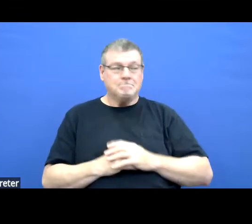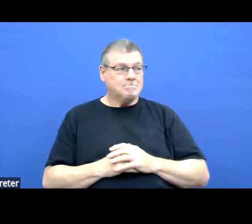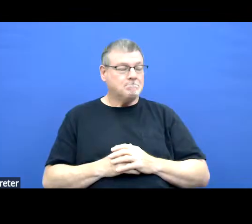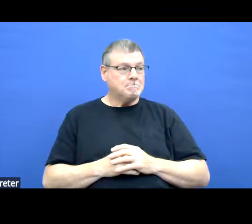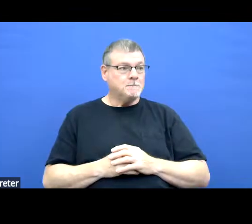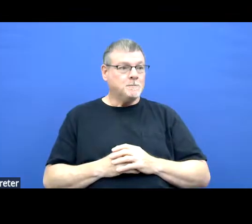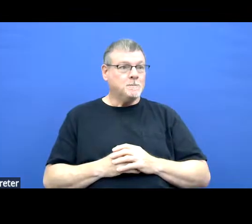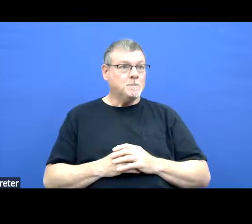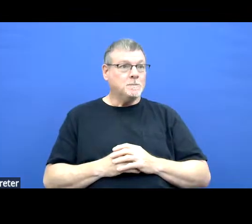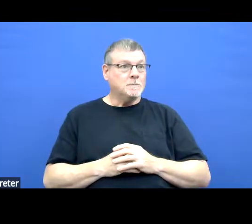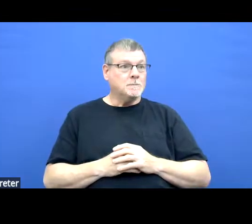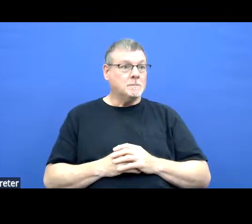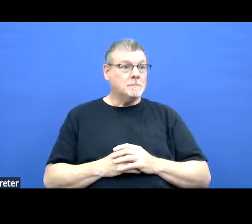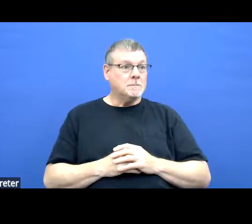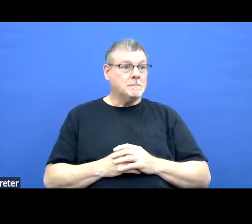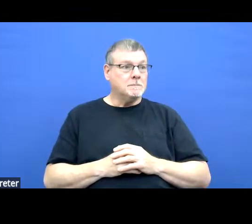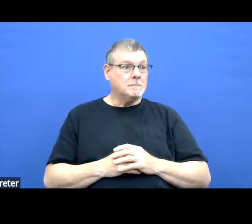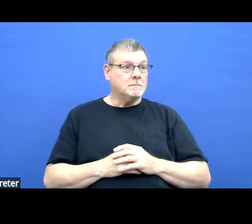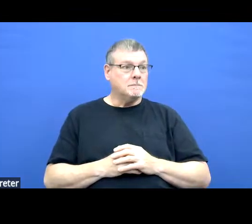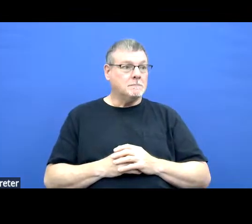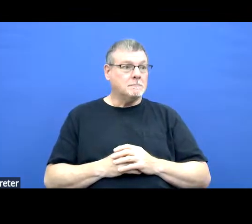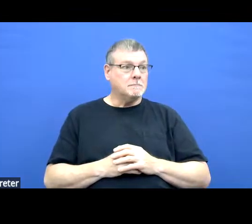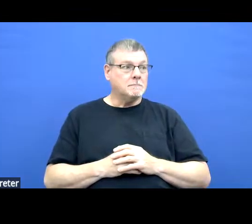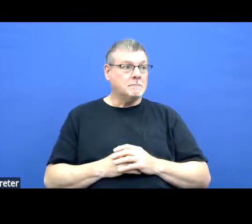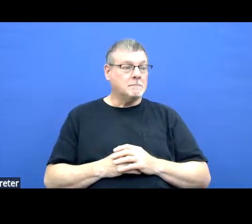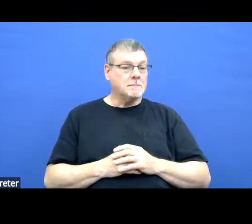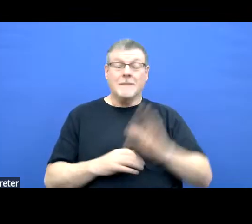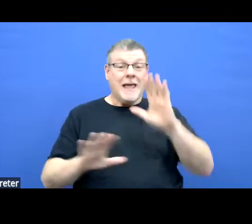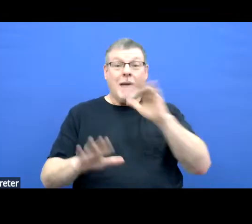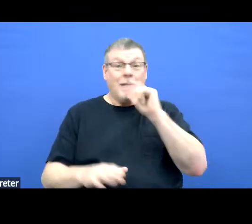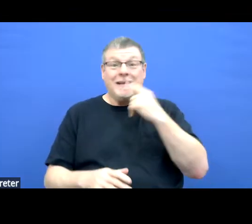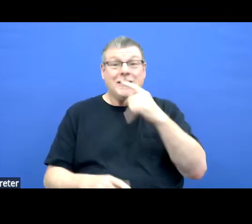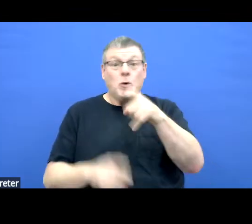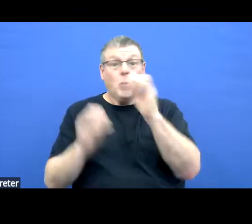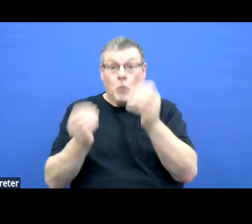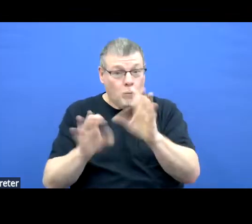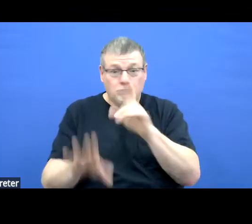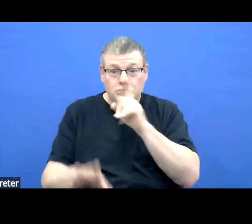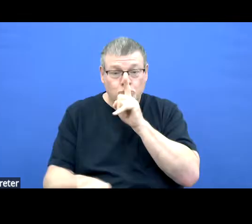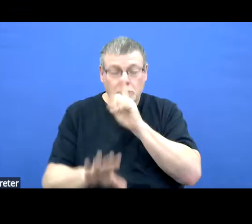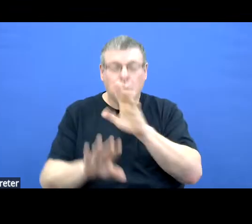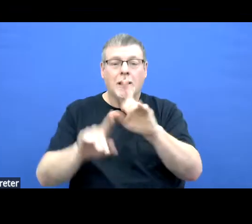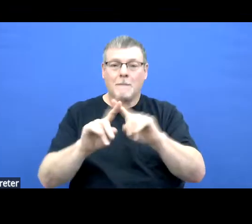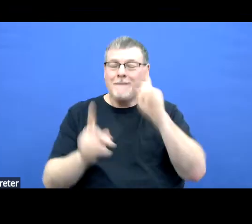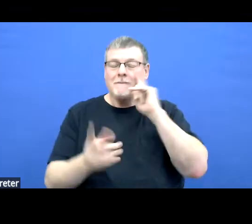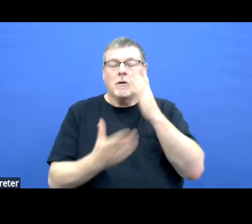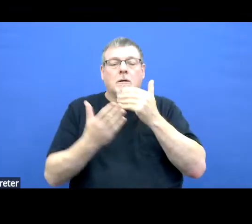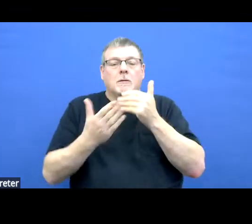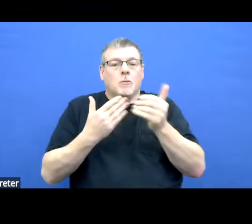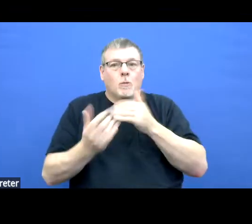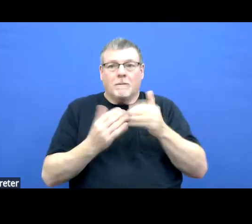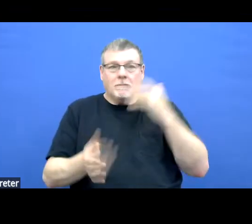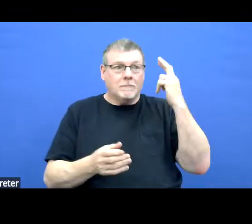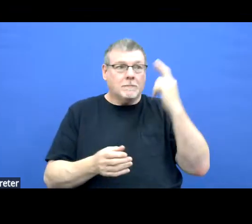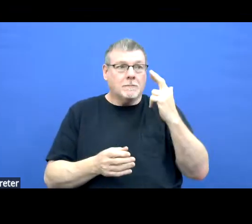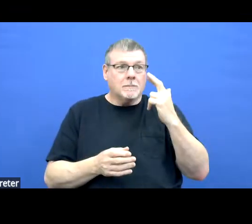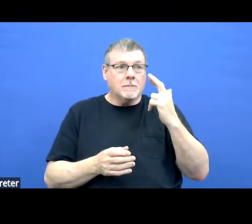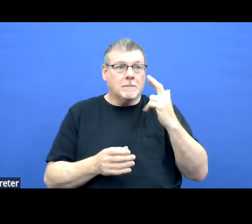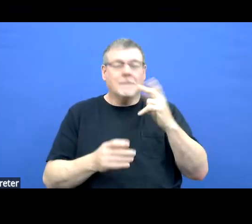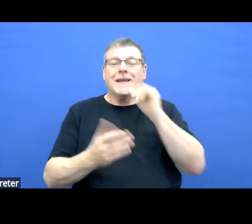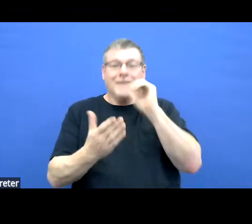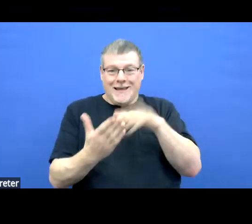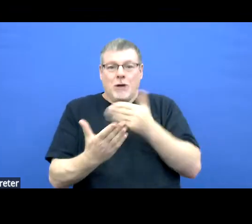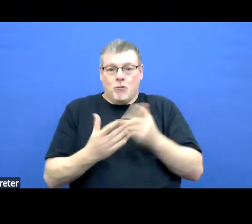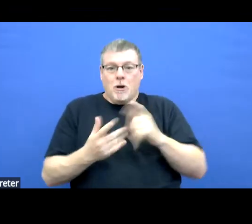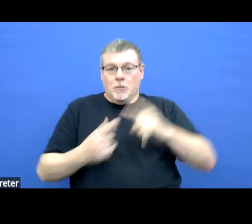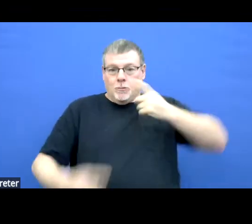so you have I'm not saying you didn't. I'm just saying it for whatever reason, it didn't. Those things didn't get